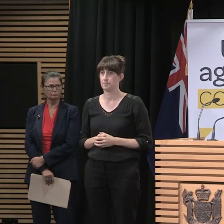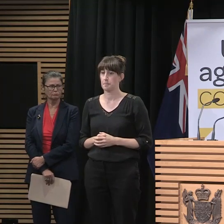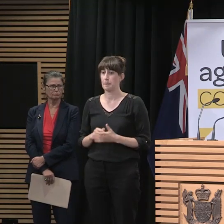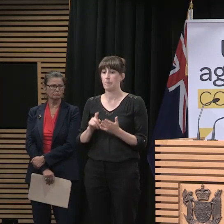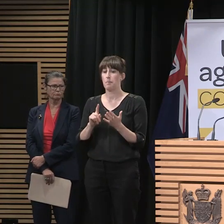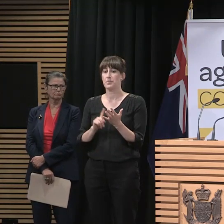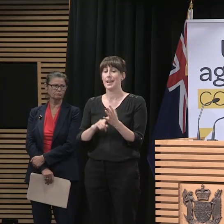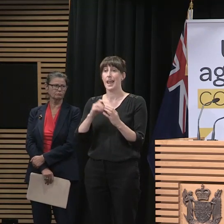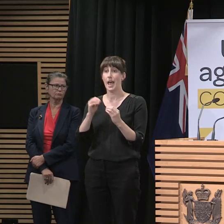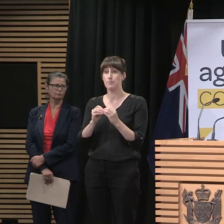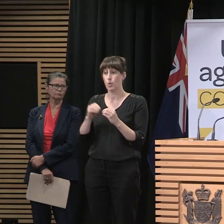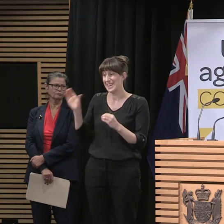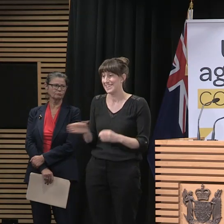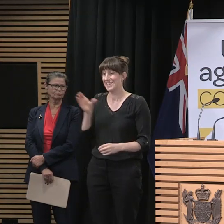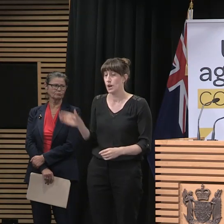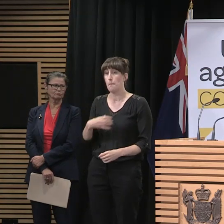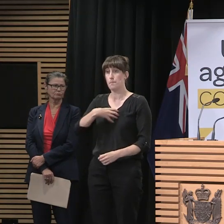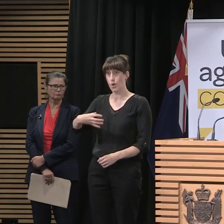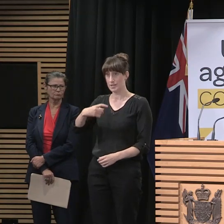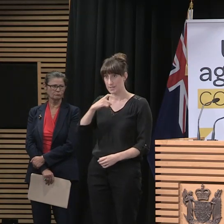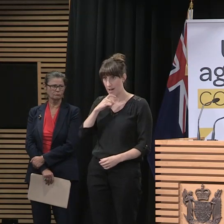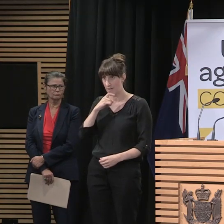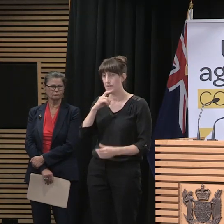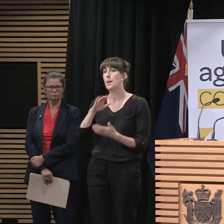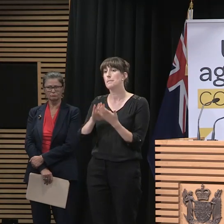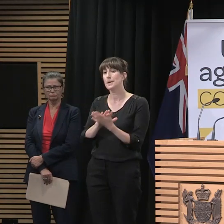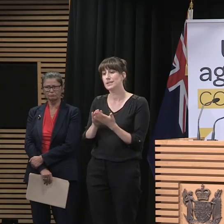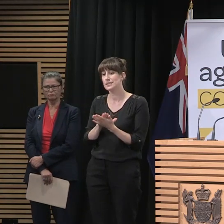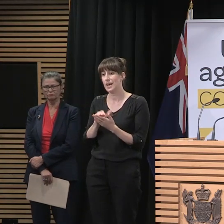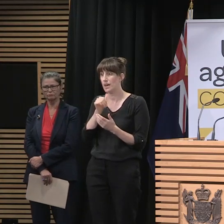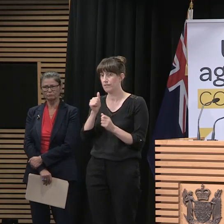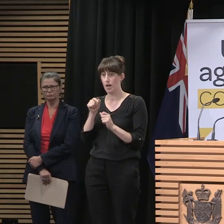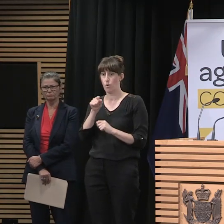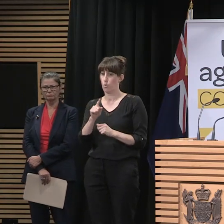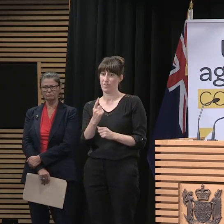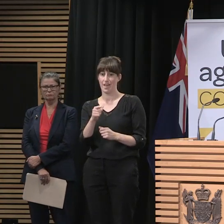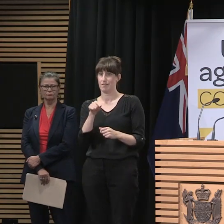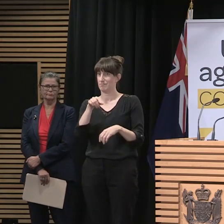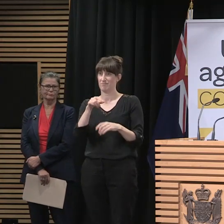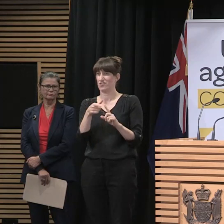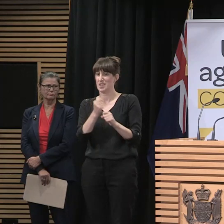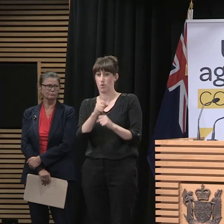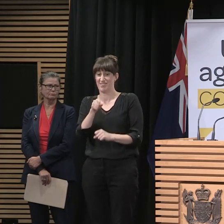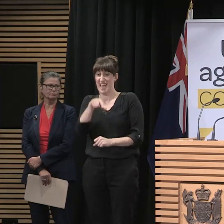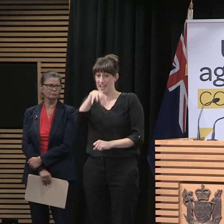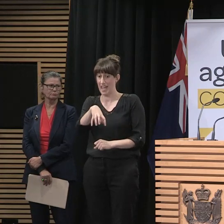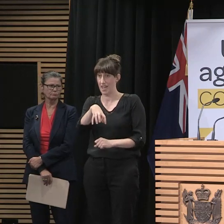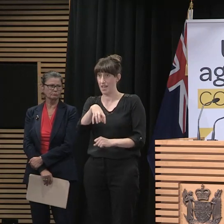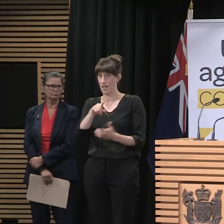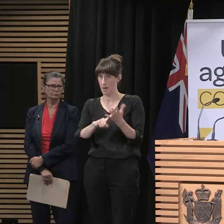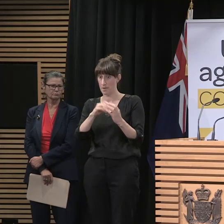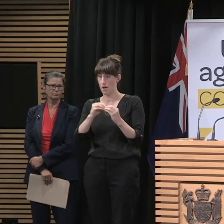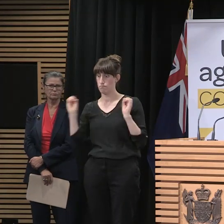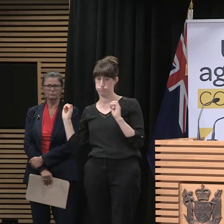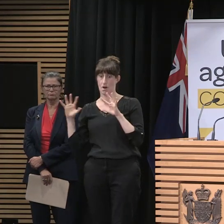laboratory capacity will allow us to do is, if we have particular clusters, we can do intensive testing in an area or in an